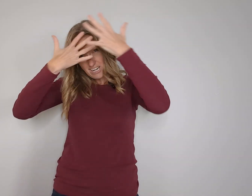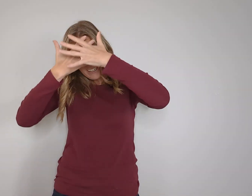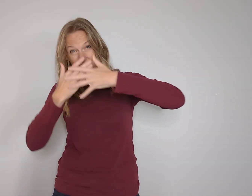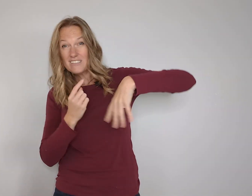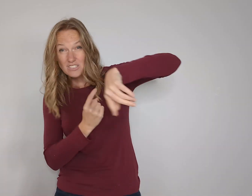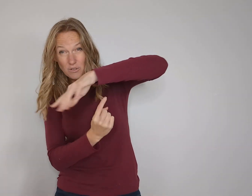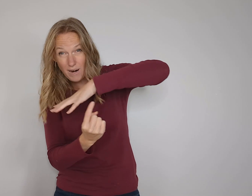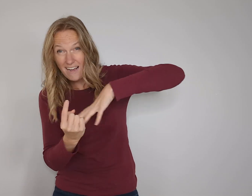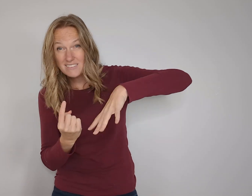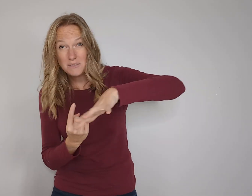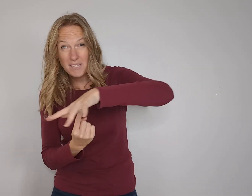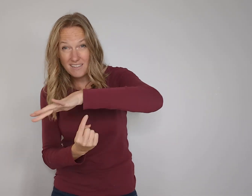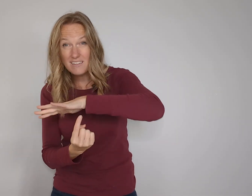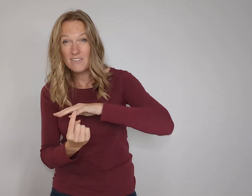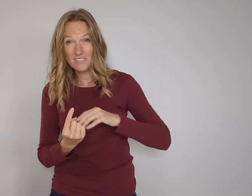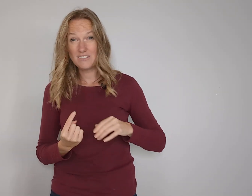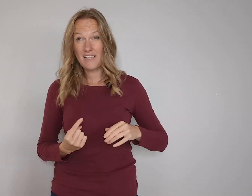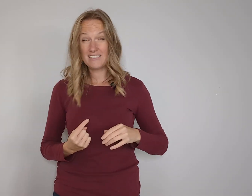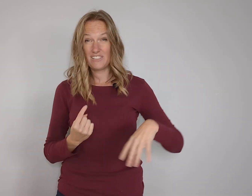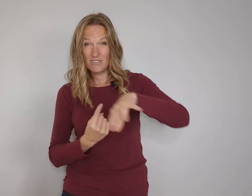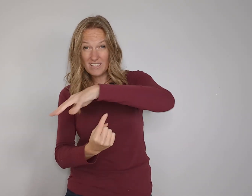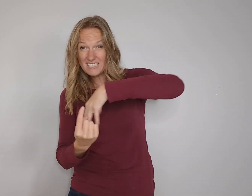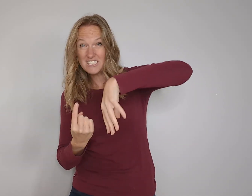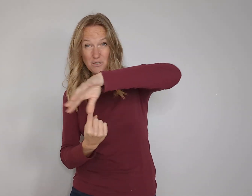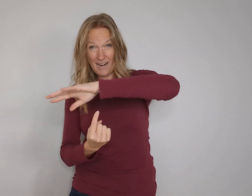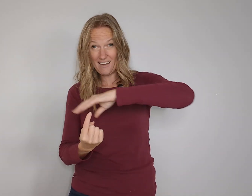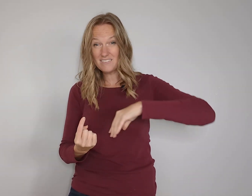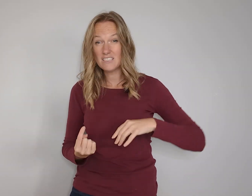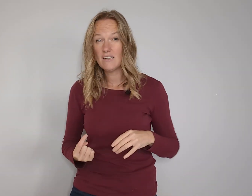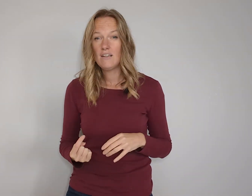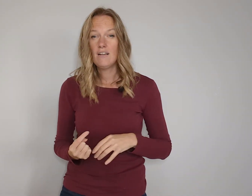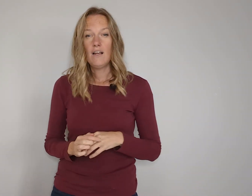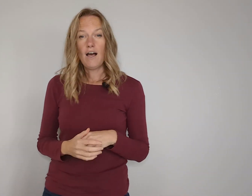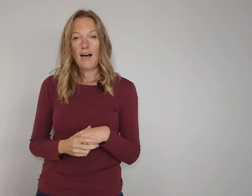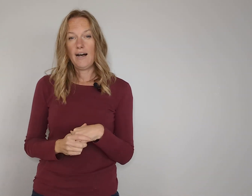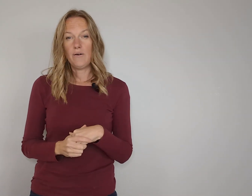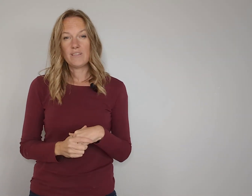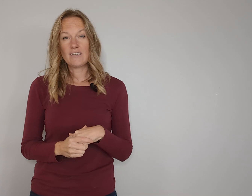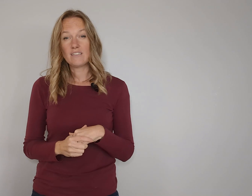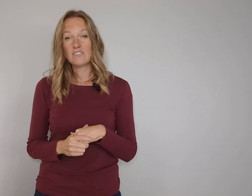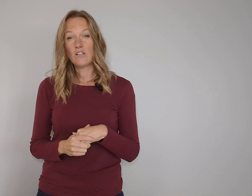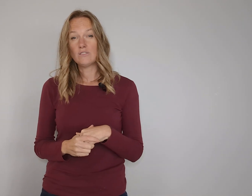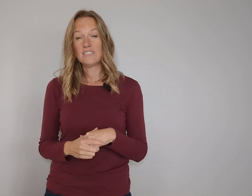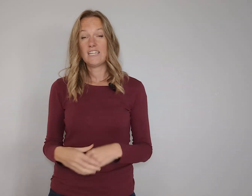dark surrounds me. You can do that too, like it's just around. When the darkness closes